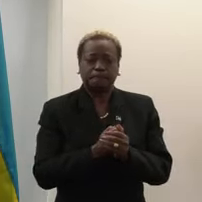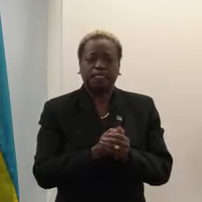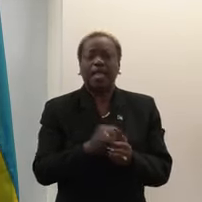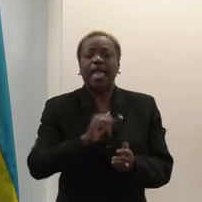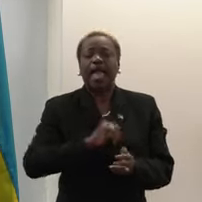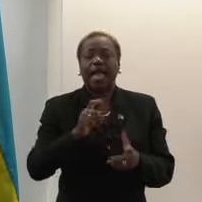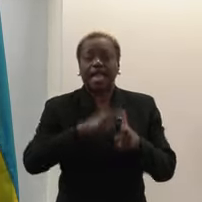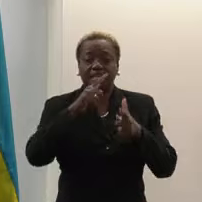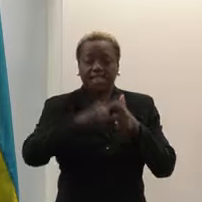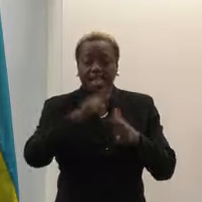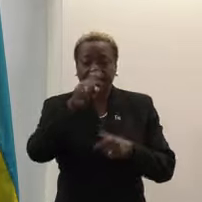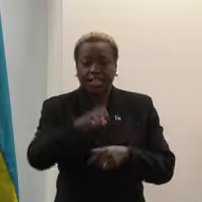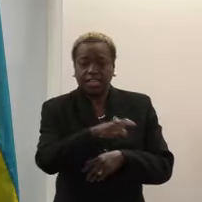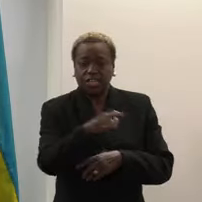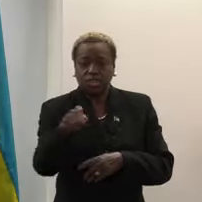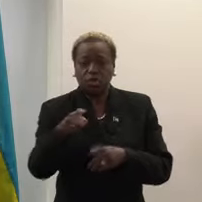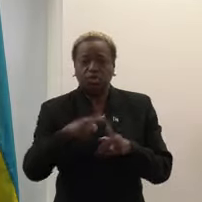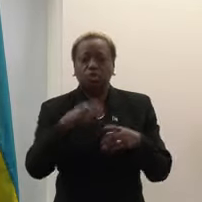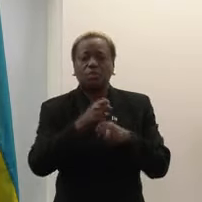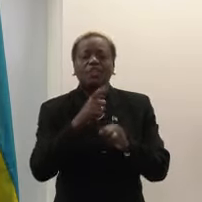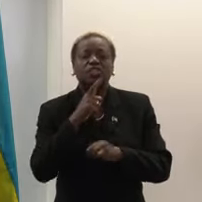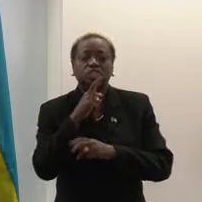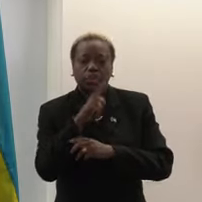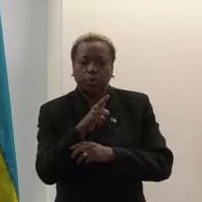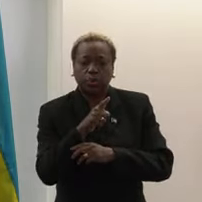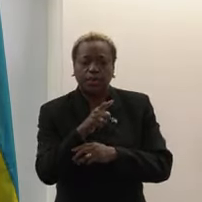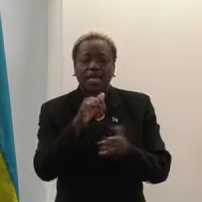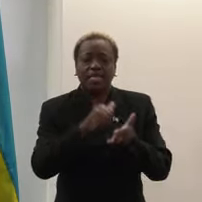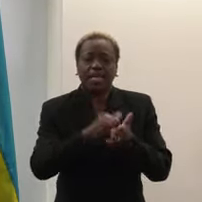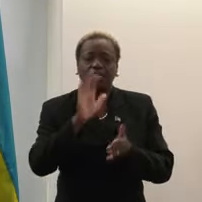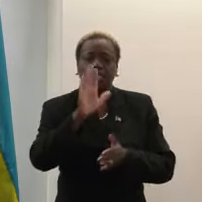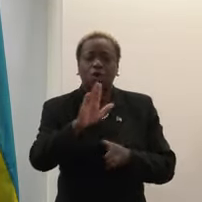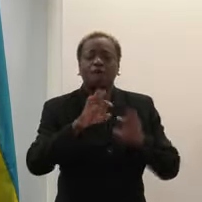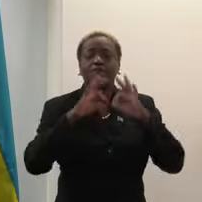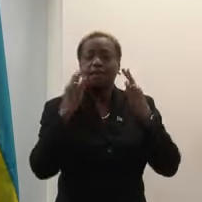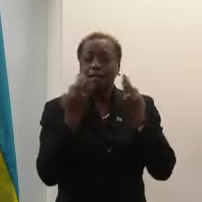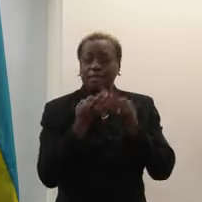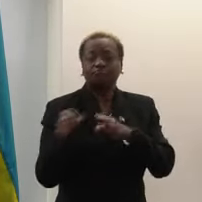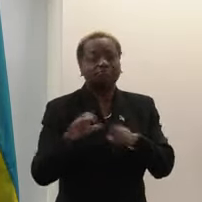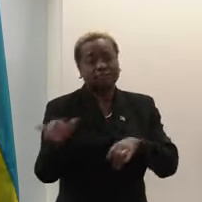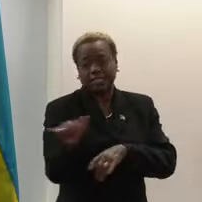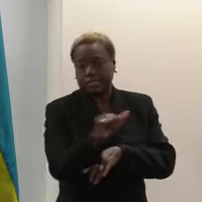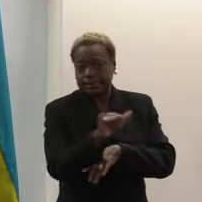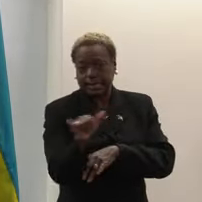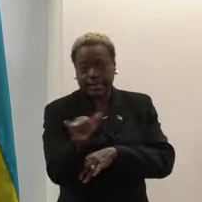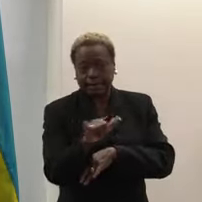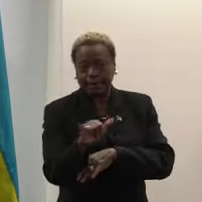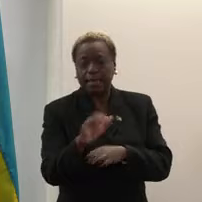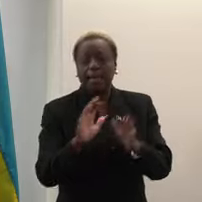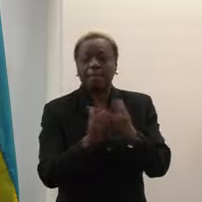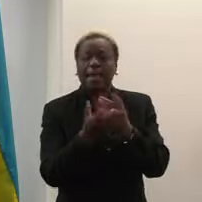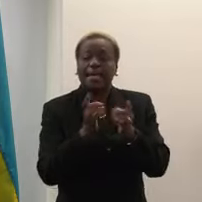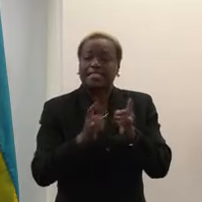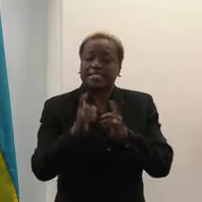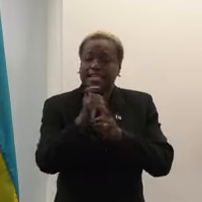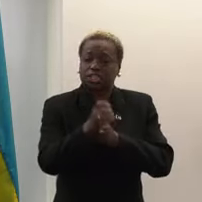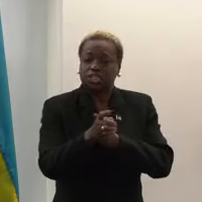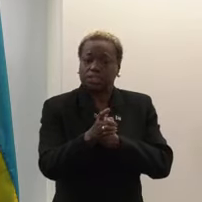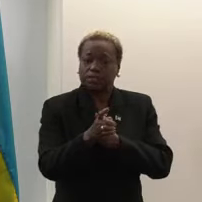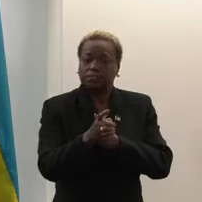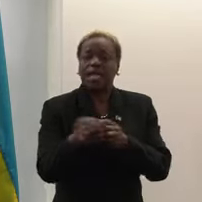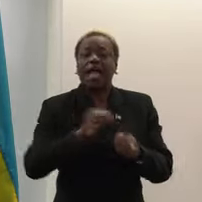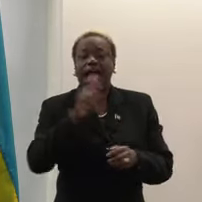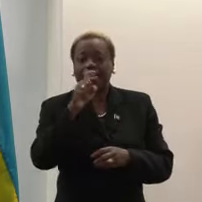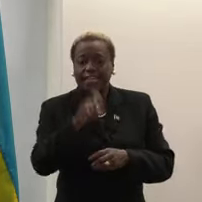I then need you to ensure your family does the same. By extension,